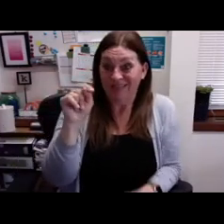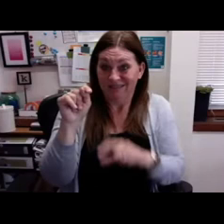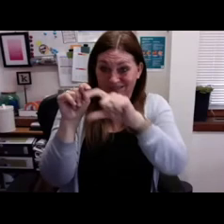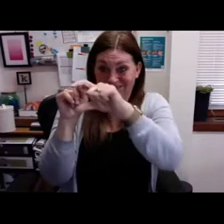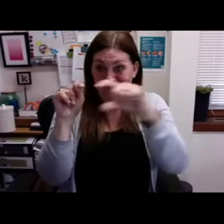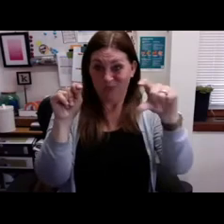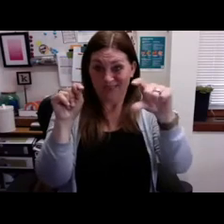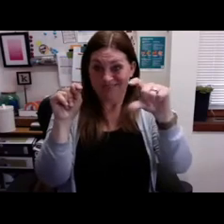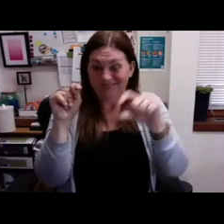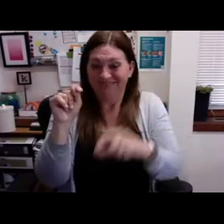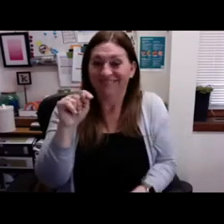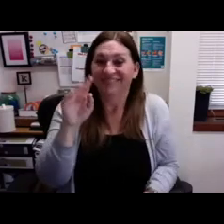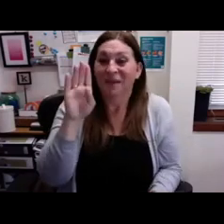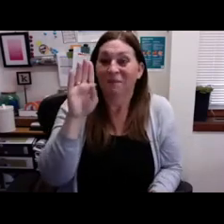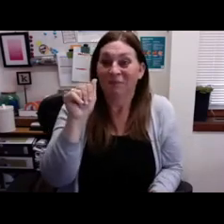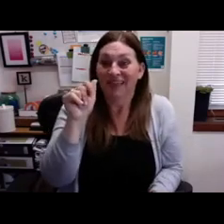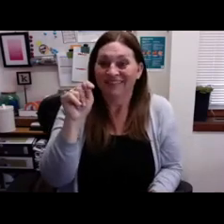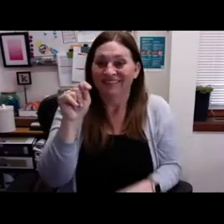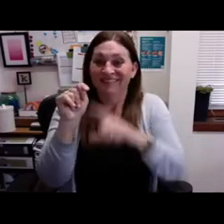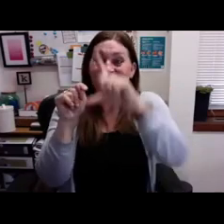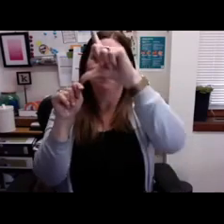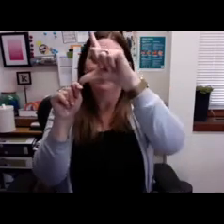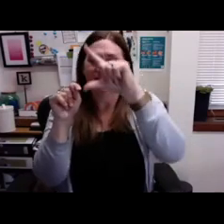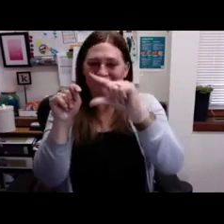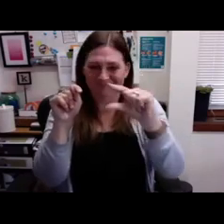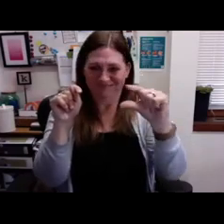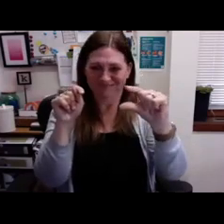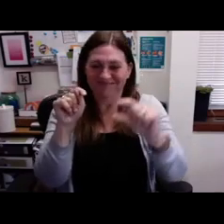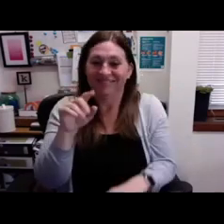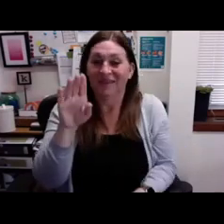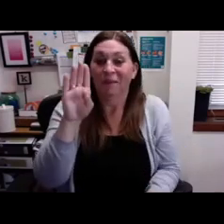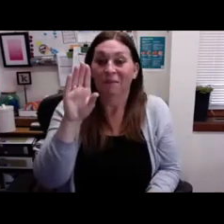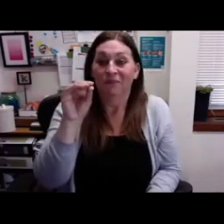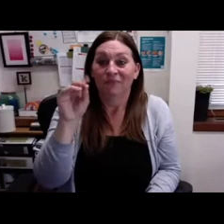word is. So for the word cat and the word